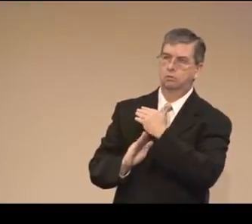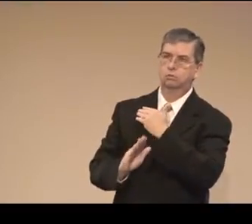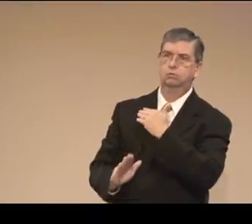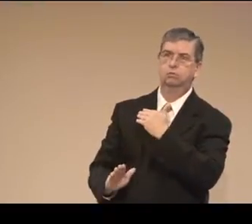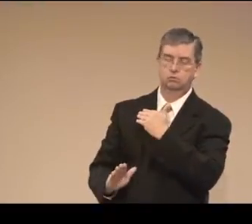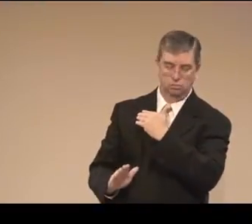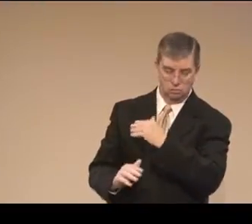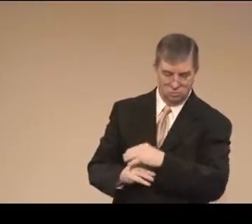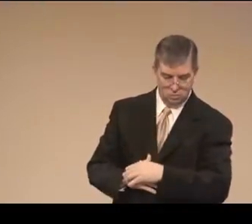a humble man.